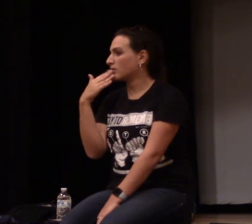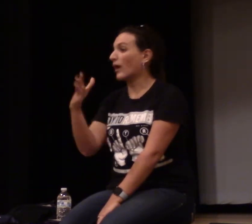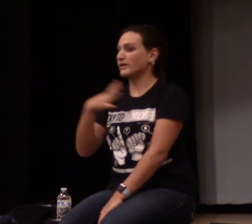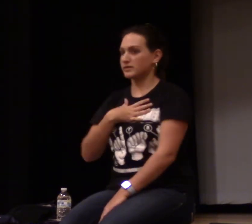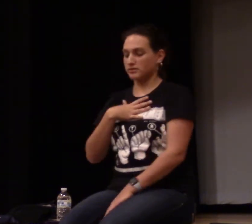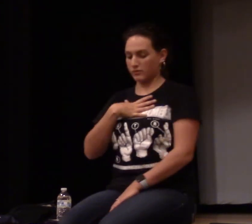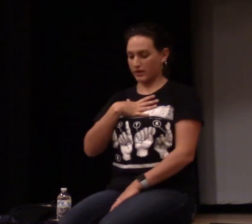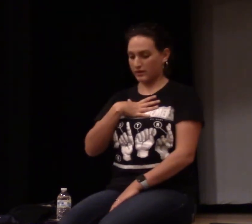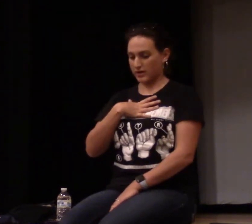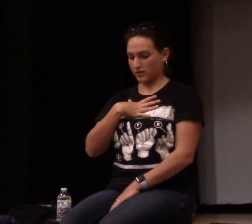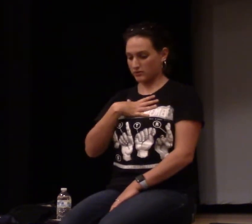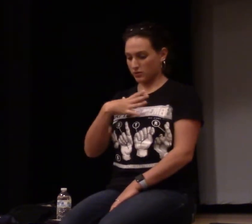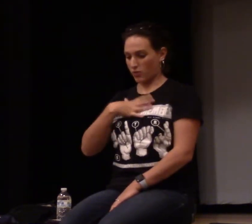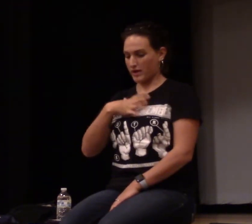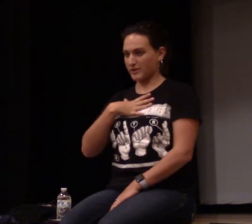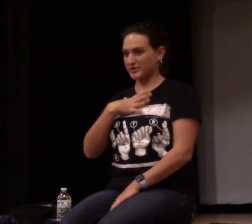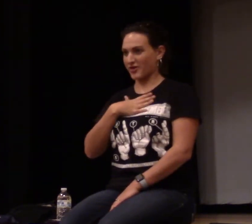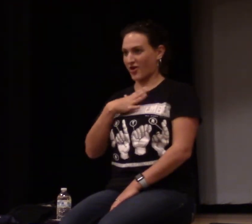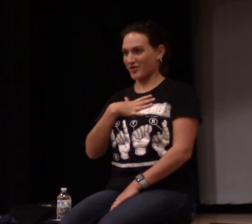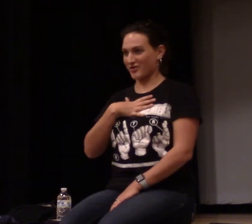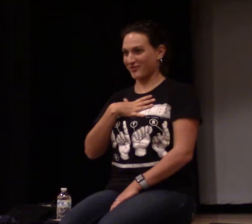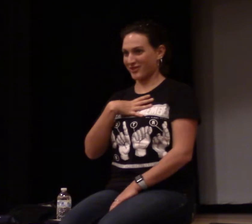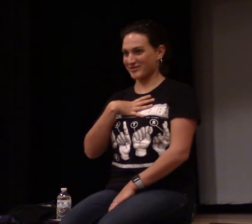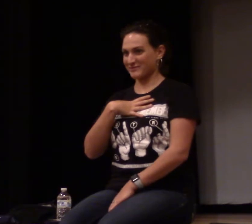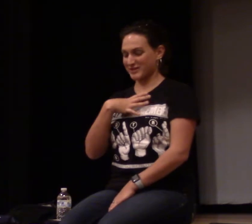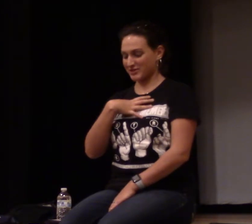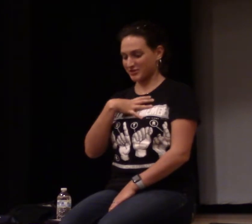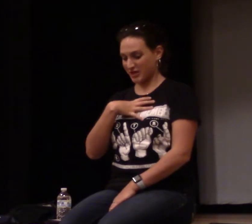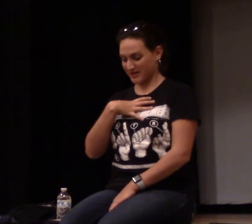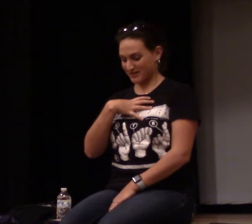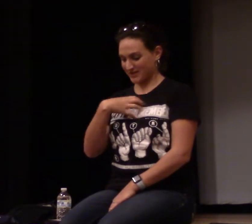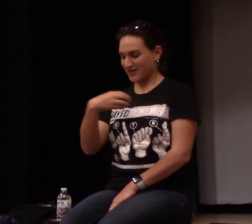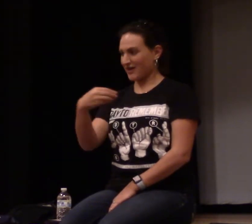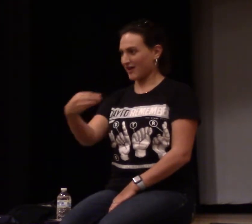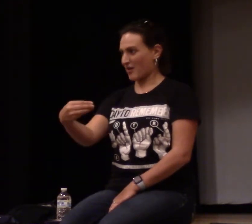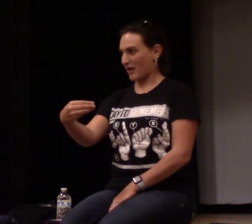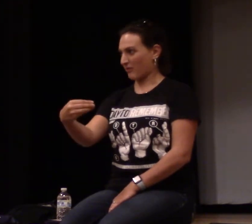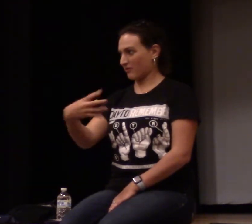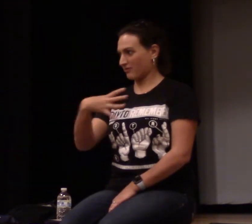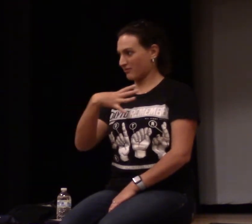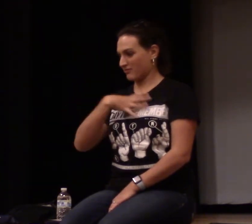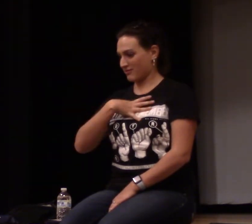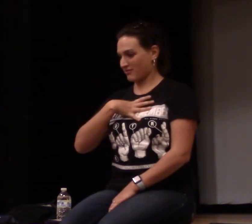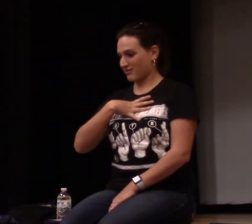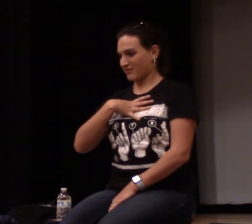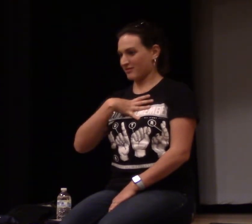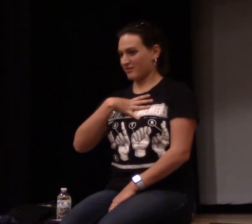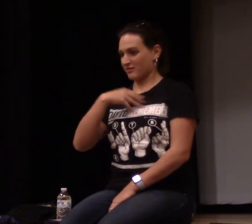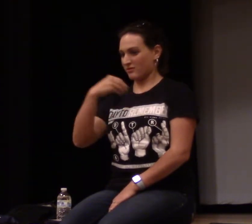White, thank you. So white, make sure all your fingertips touch your chest and come out.